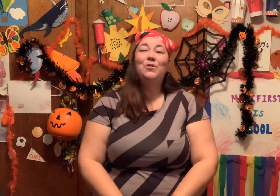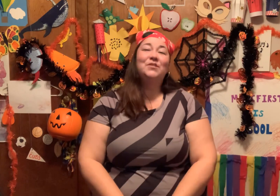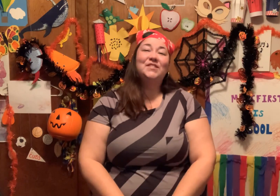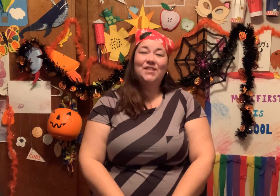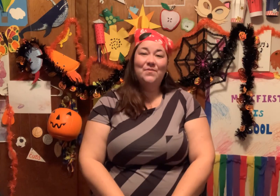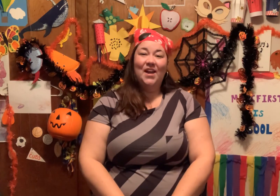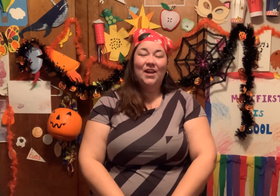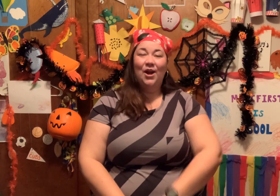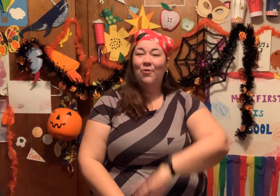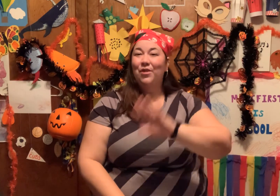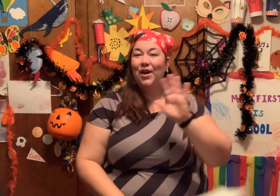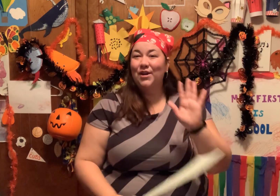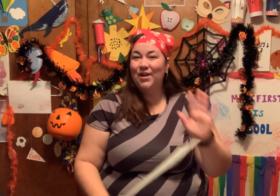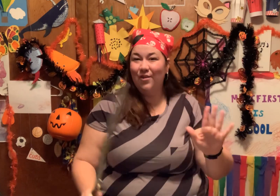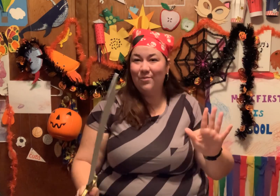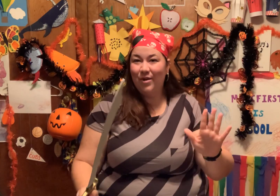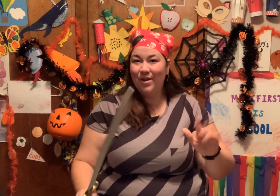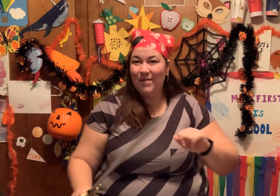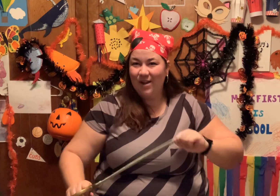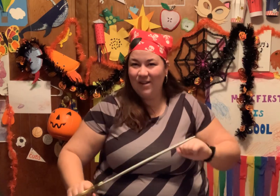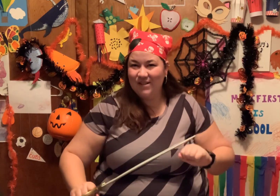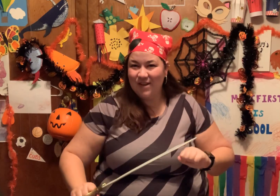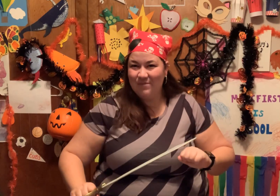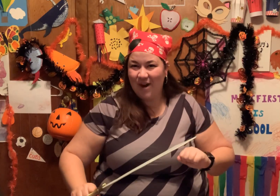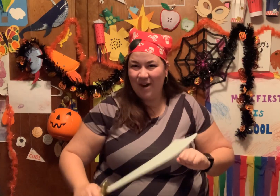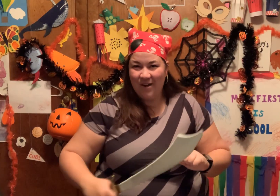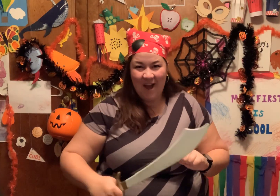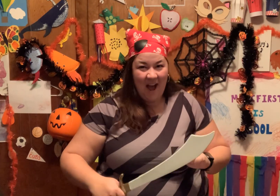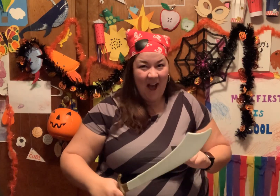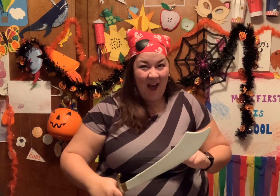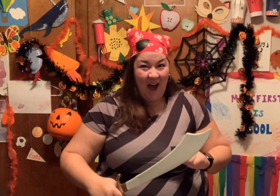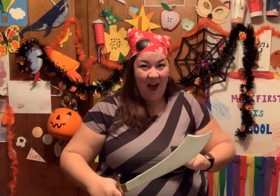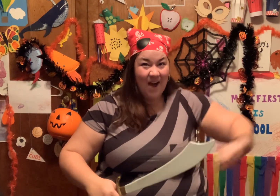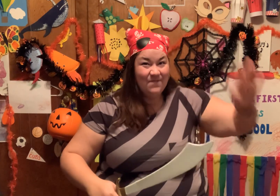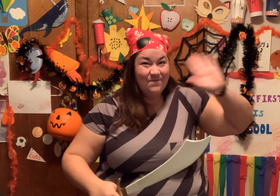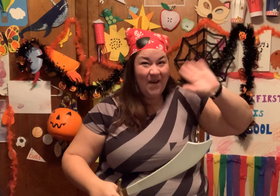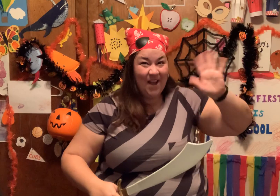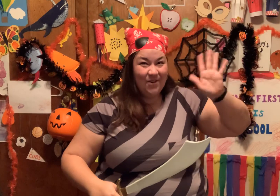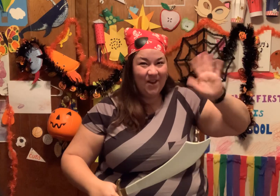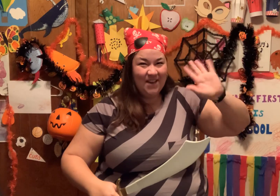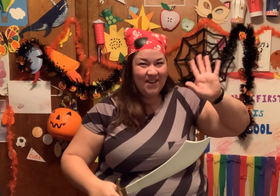will see you back here with another Morning Mingle tomorrow. Bye, everyone!